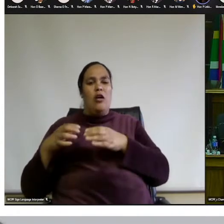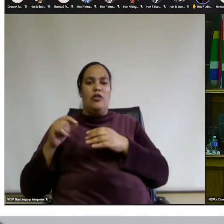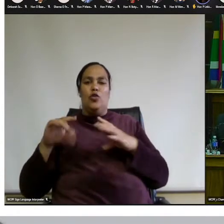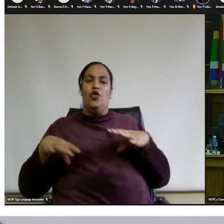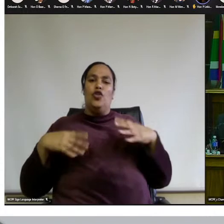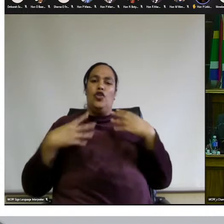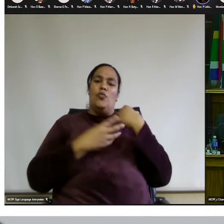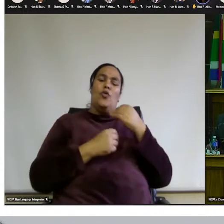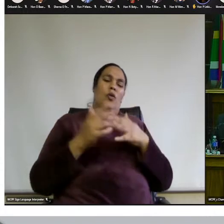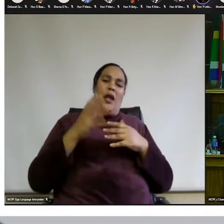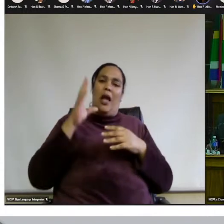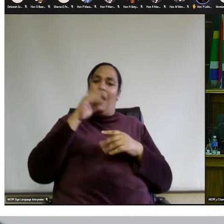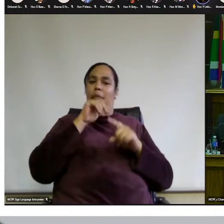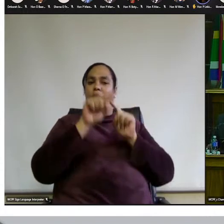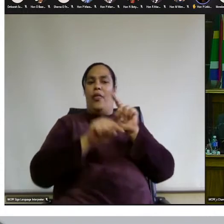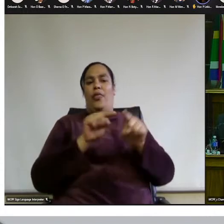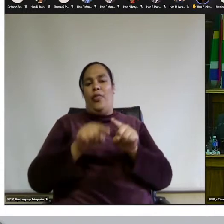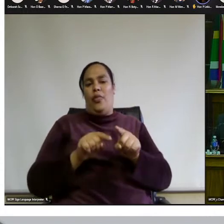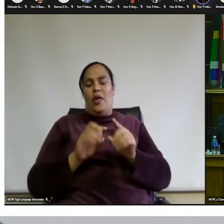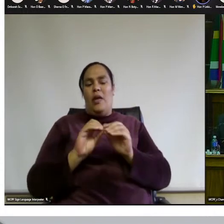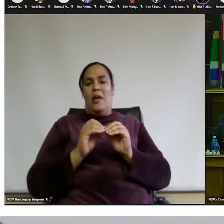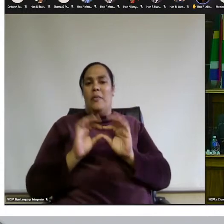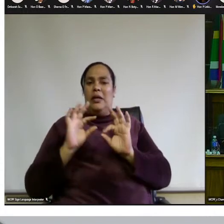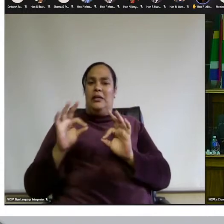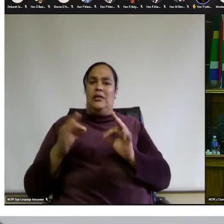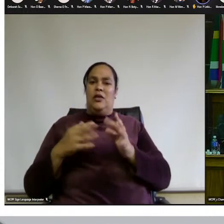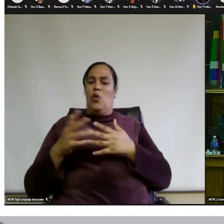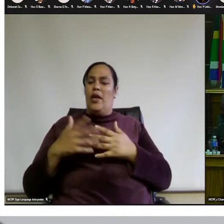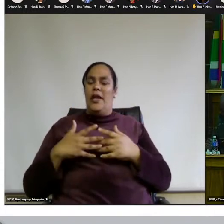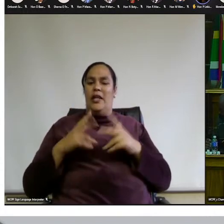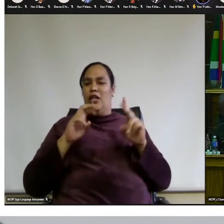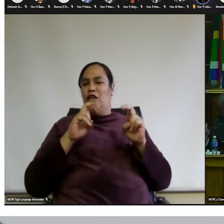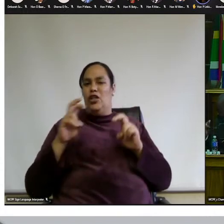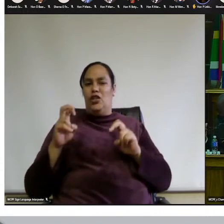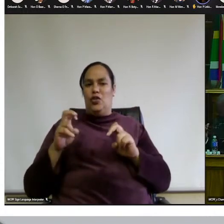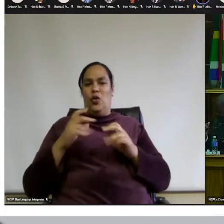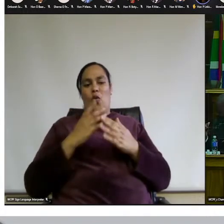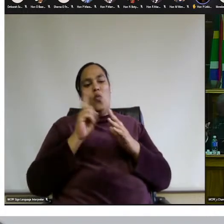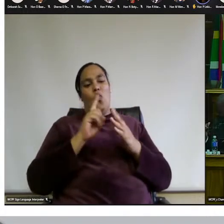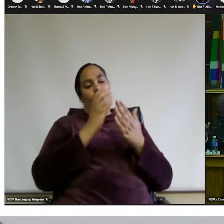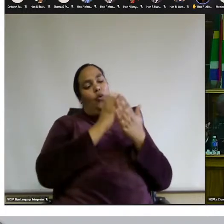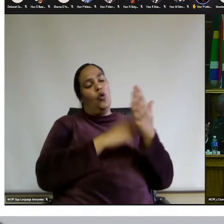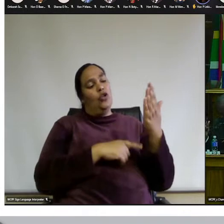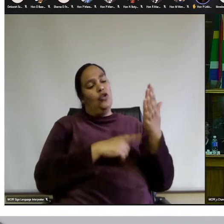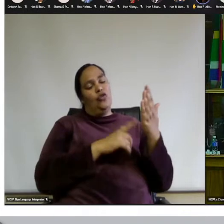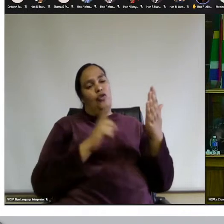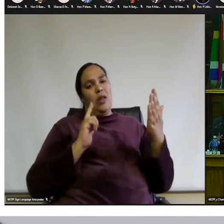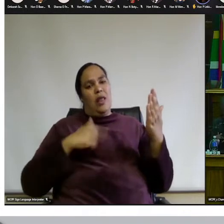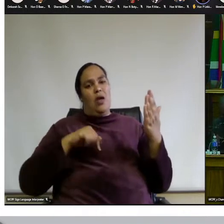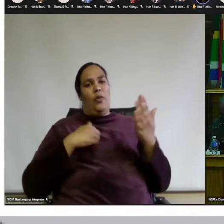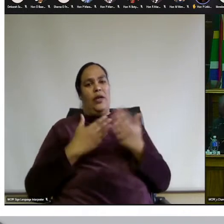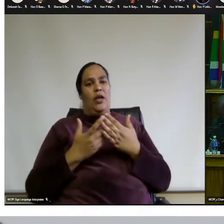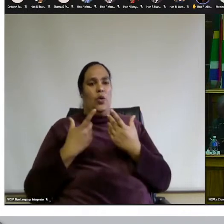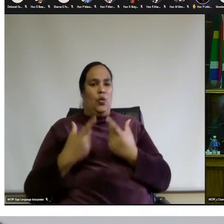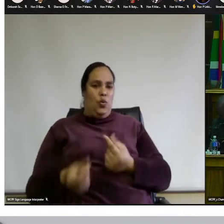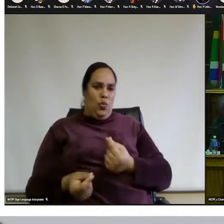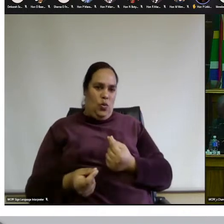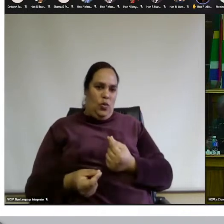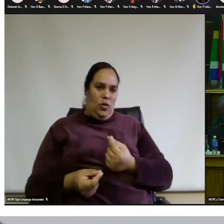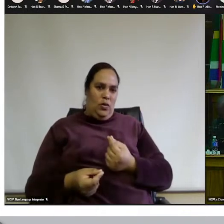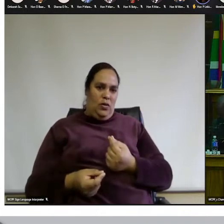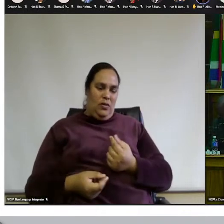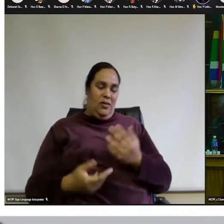may criticize, and may debate any issues that the Constitution allows us to do so. It